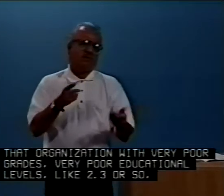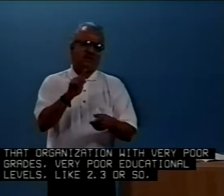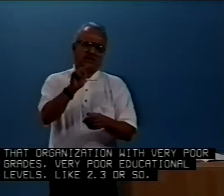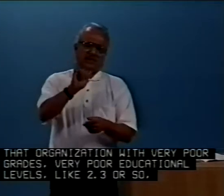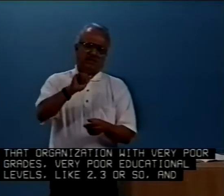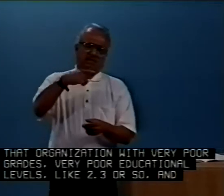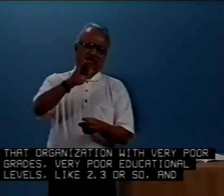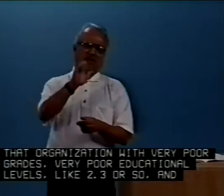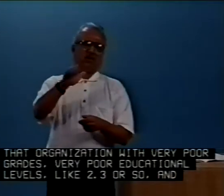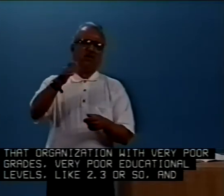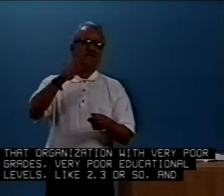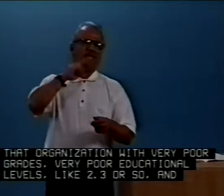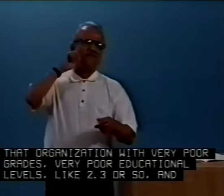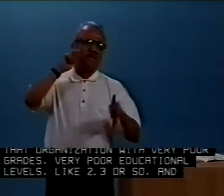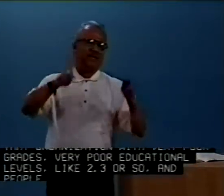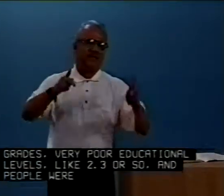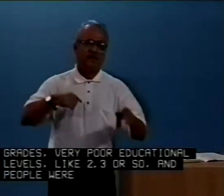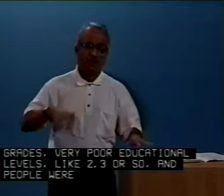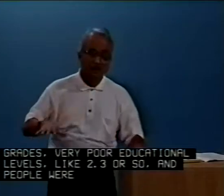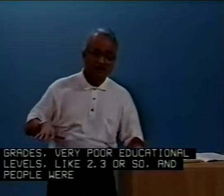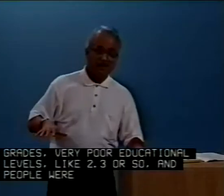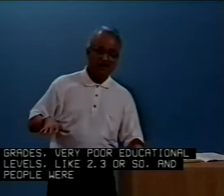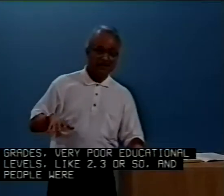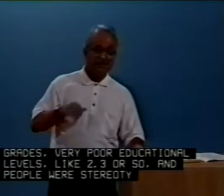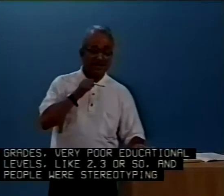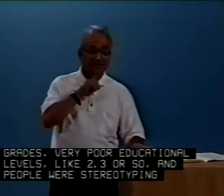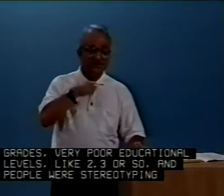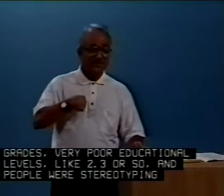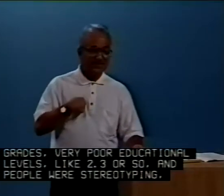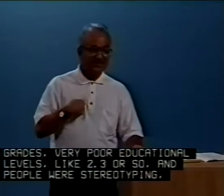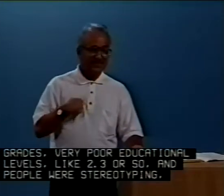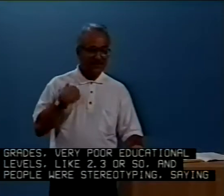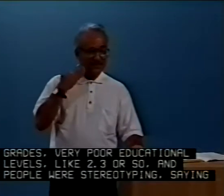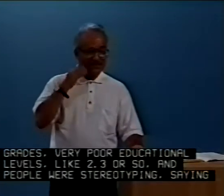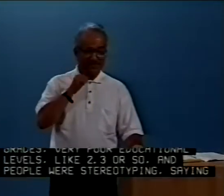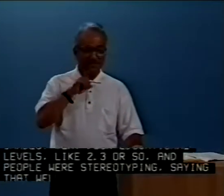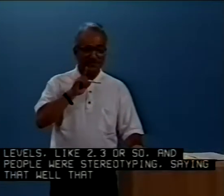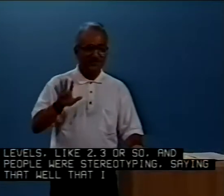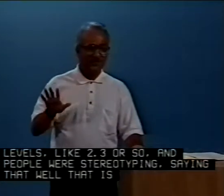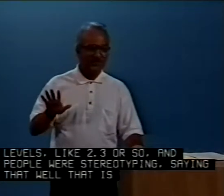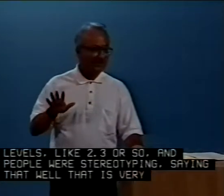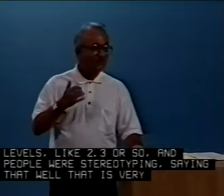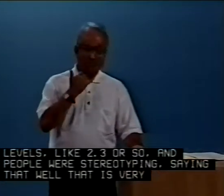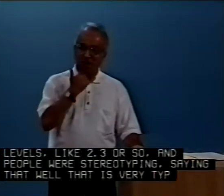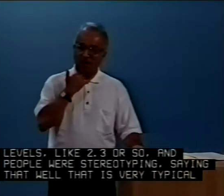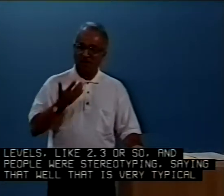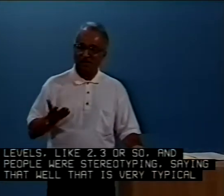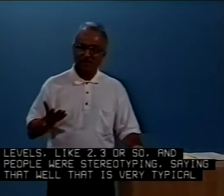that, well, that's very typical of deaf people. I say, hey, that's not true. I know that's not true. That's